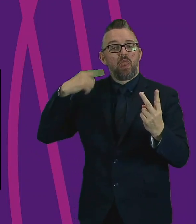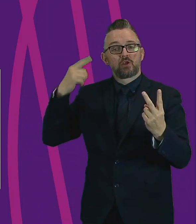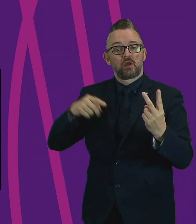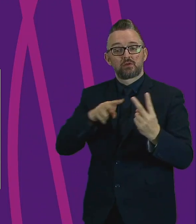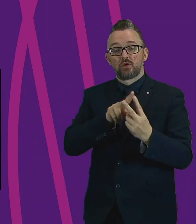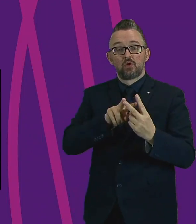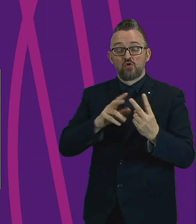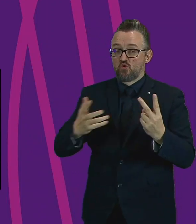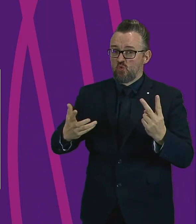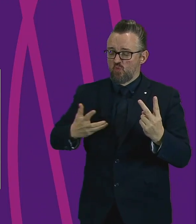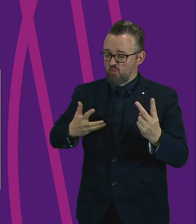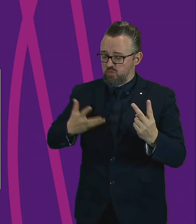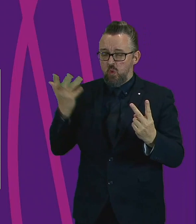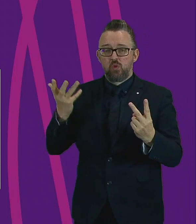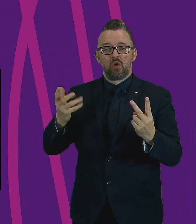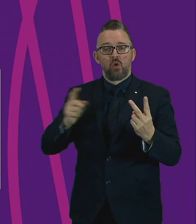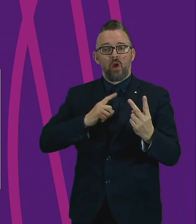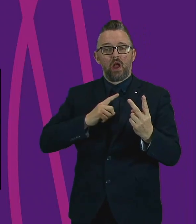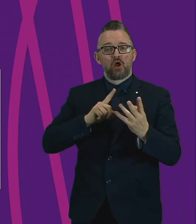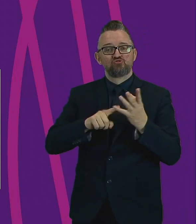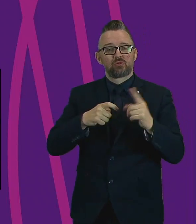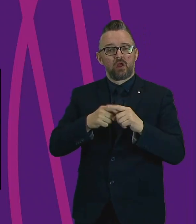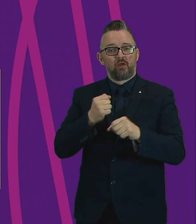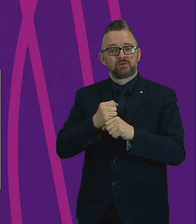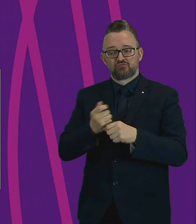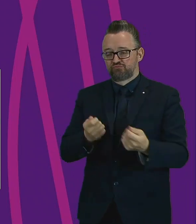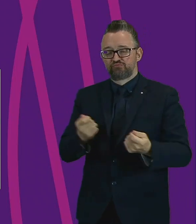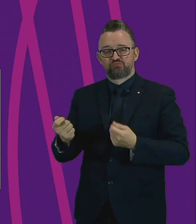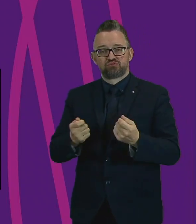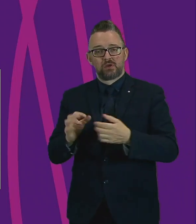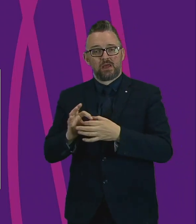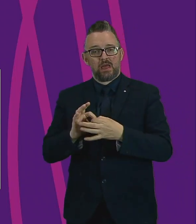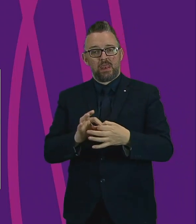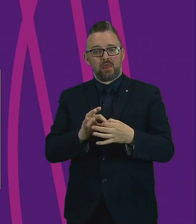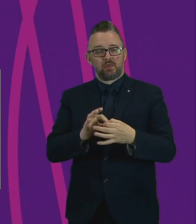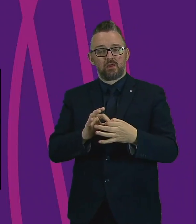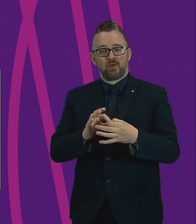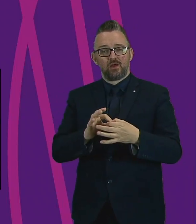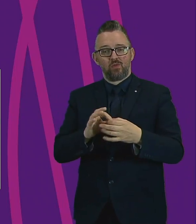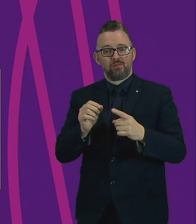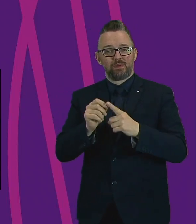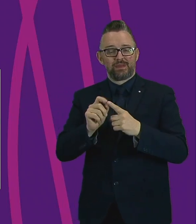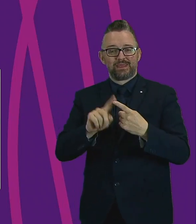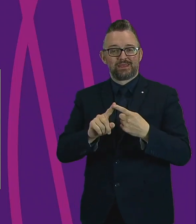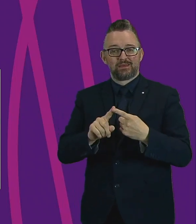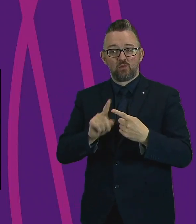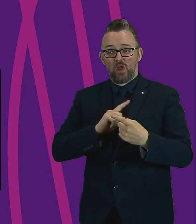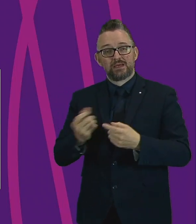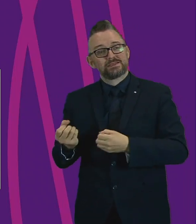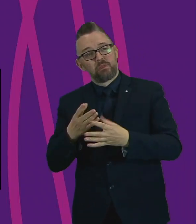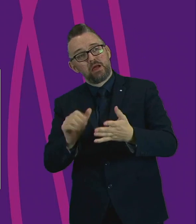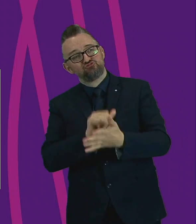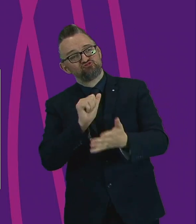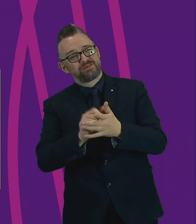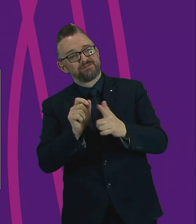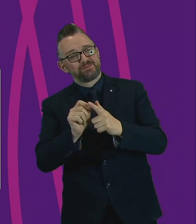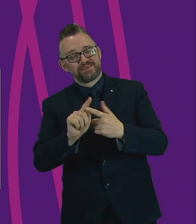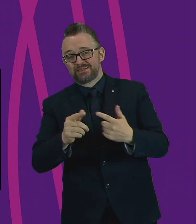pretty angry at the UK government's handling of the pandemic, especially the failure to supply adequate